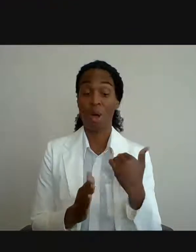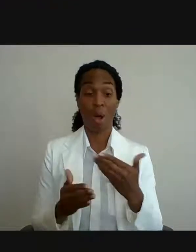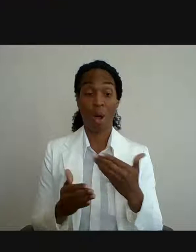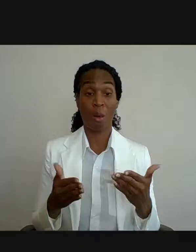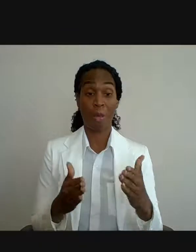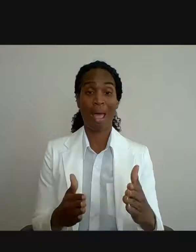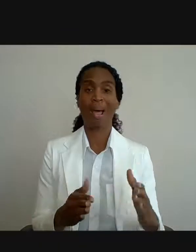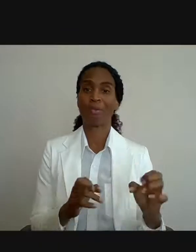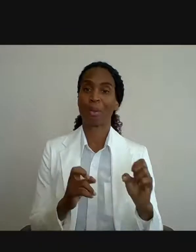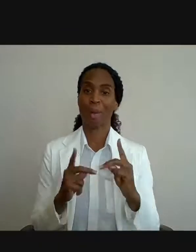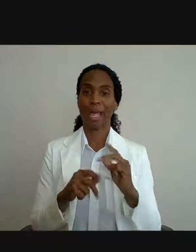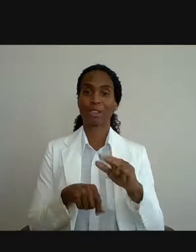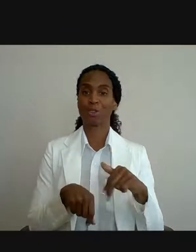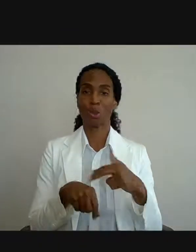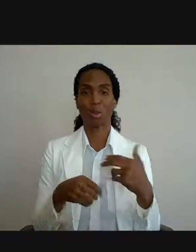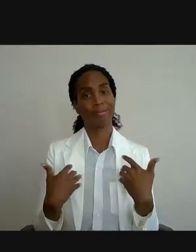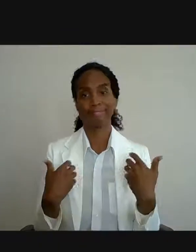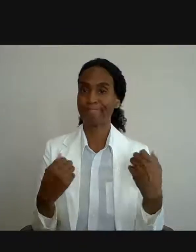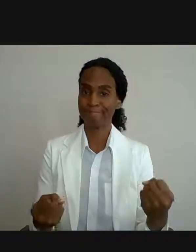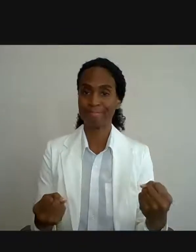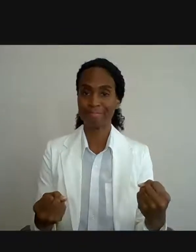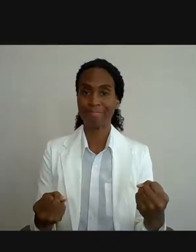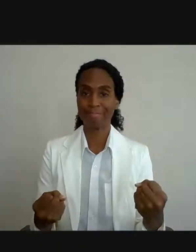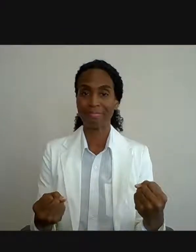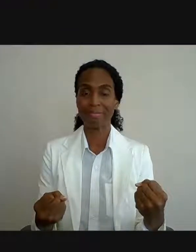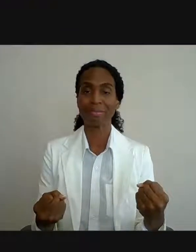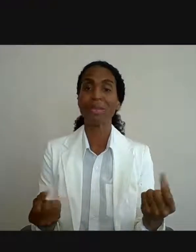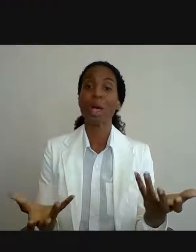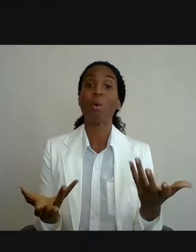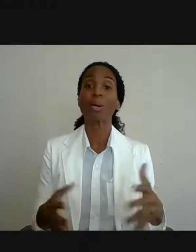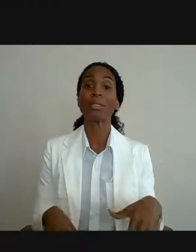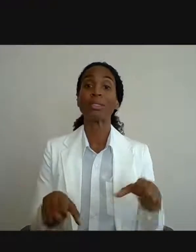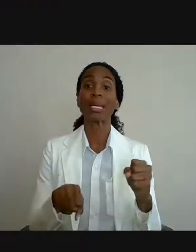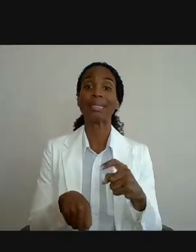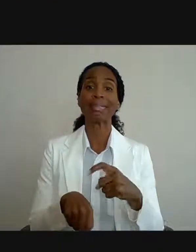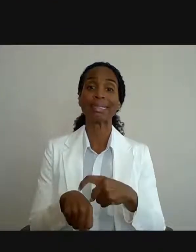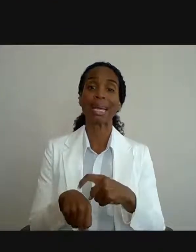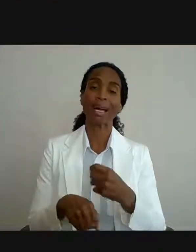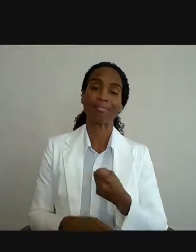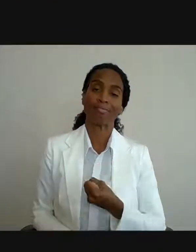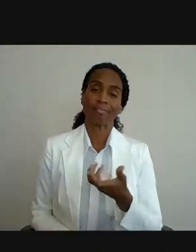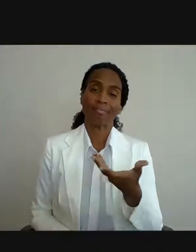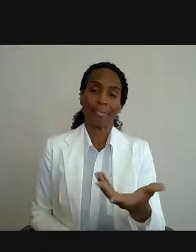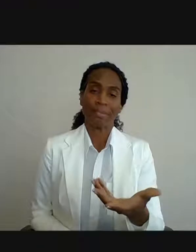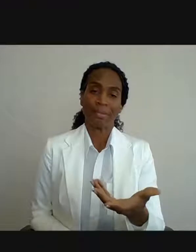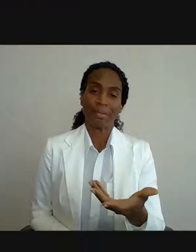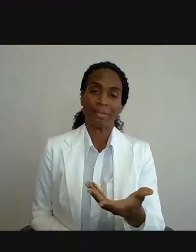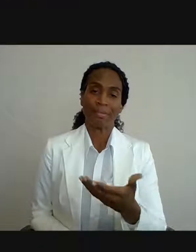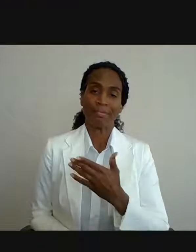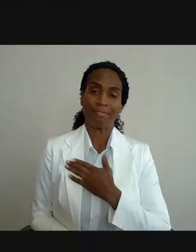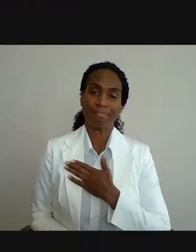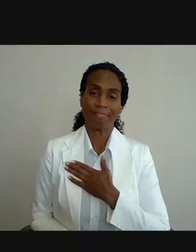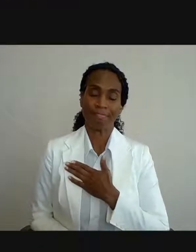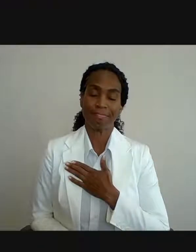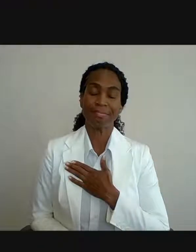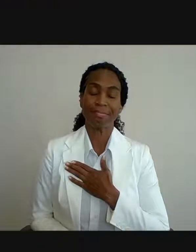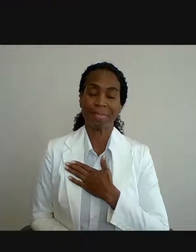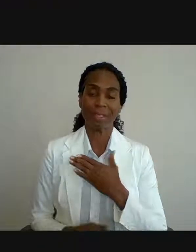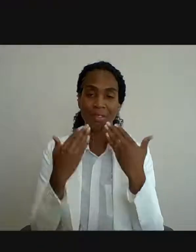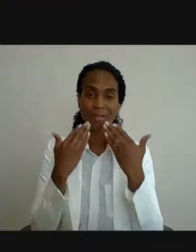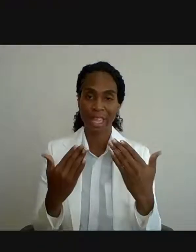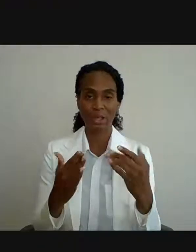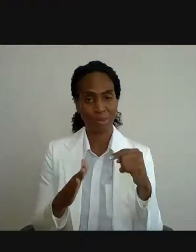recovery. I do want to take a moment to express my heartfelt and deep